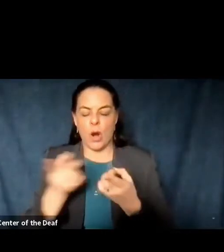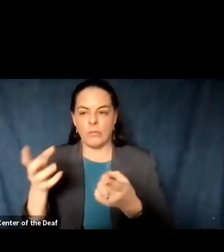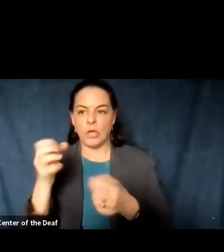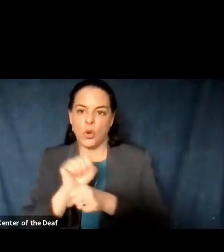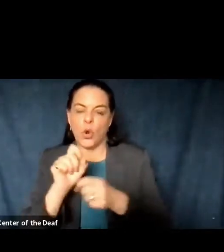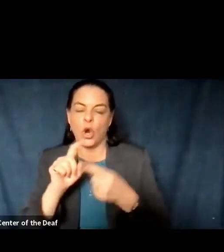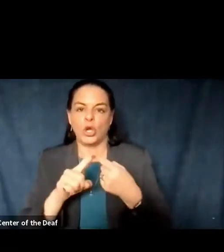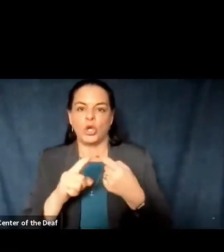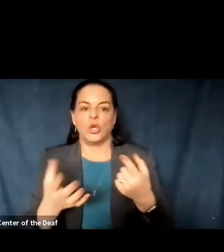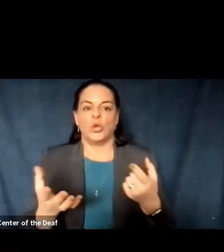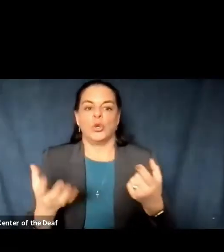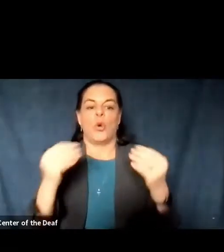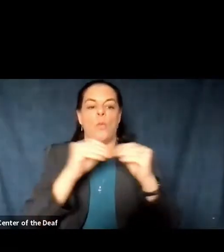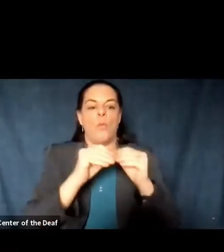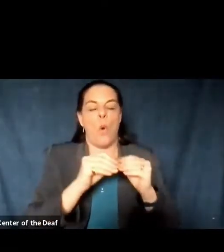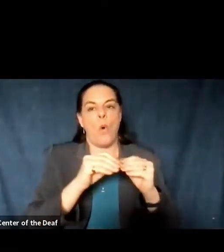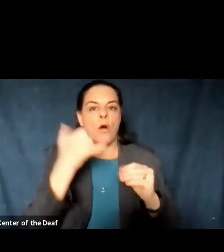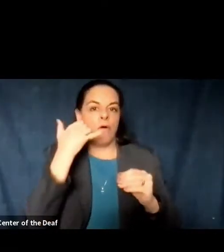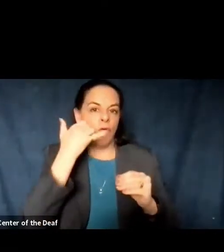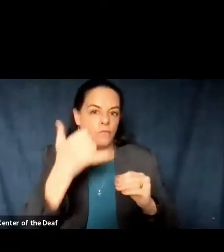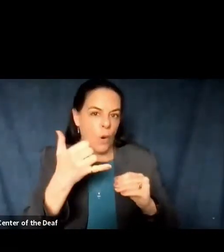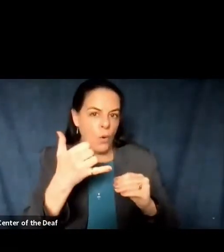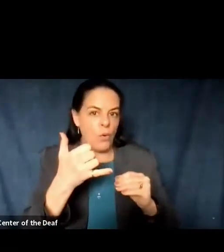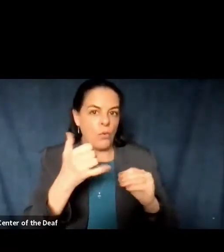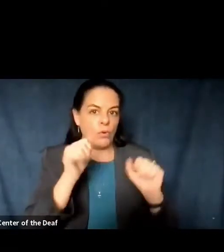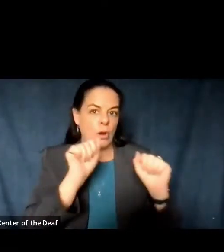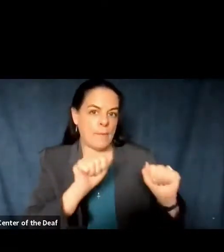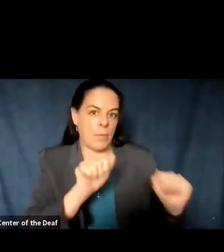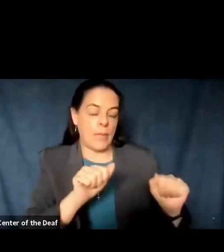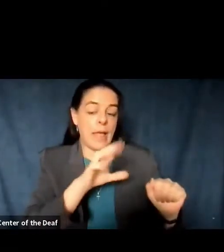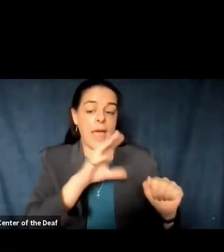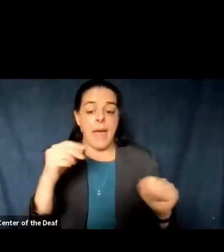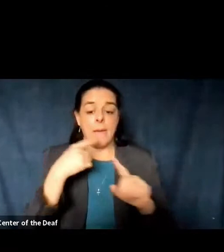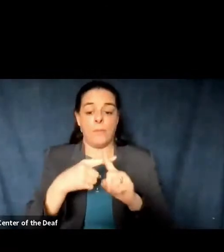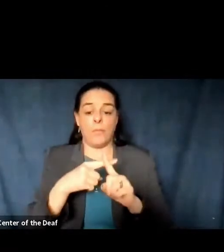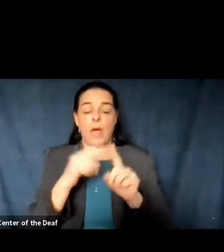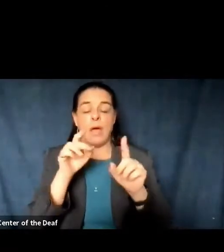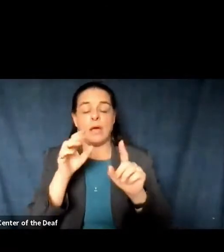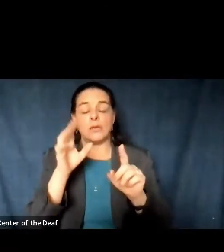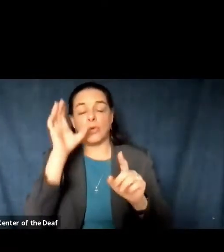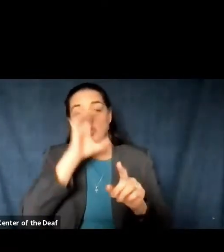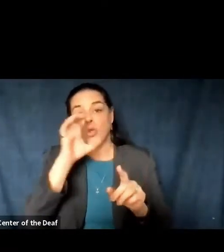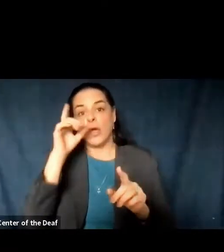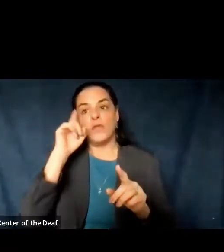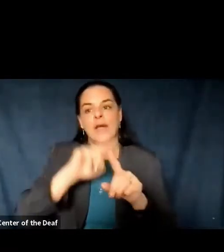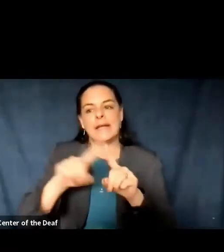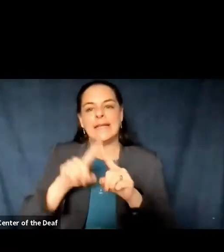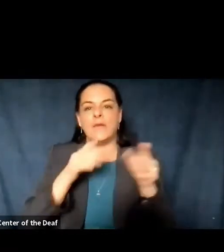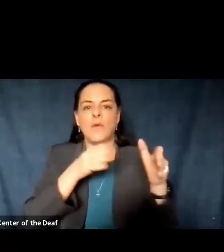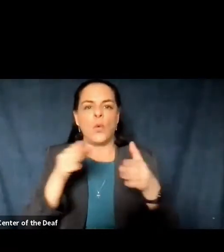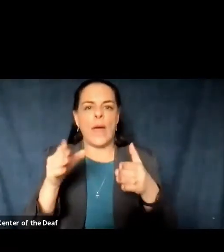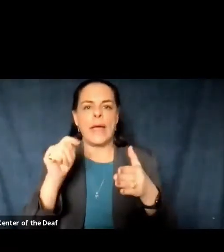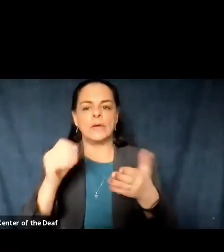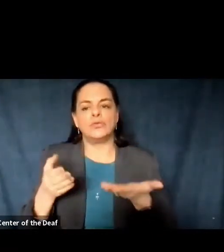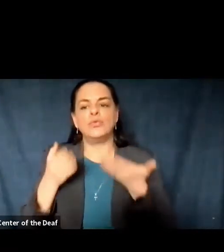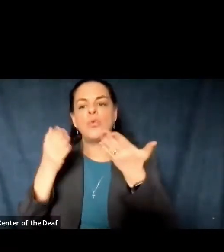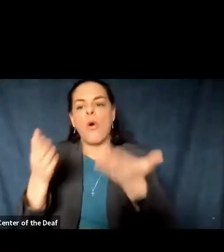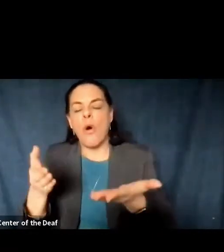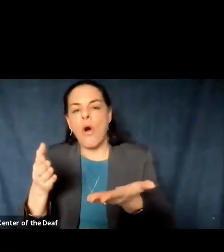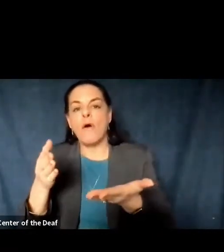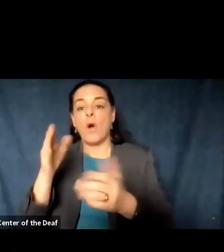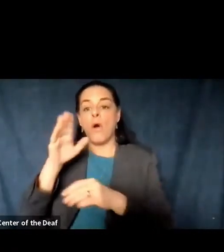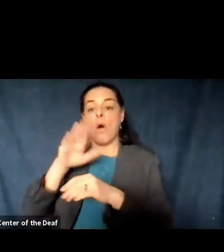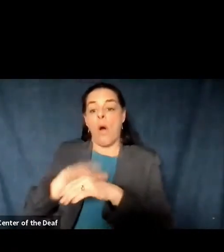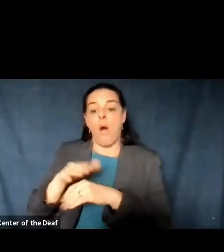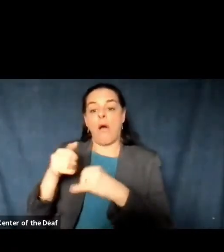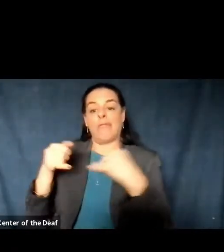line. Additionally, we are looking for ways to offer an online registration, or looking at ways, to offer an online